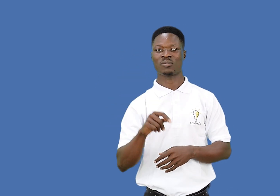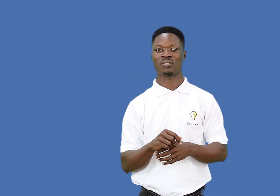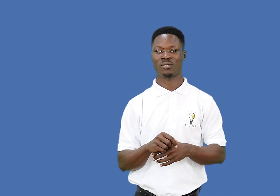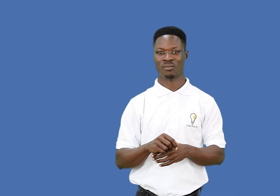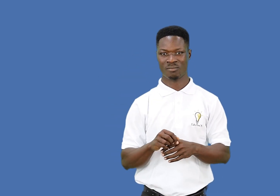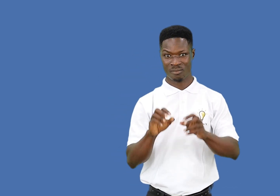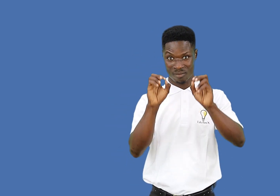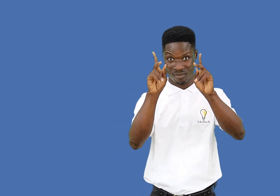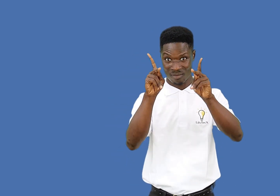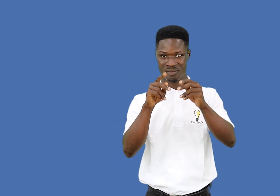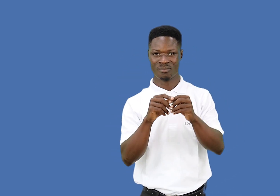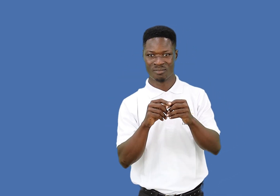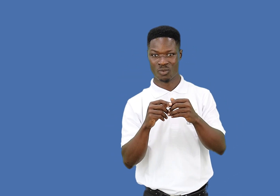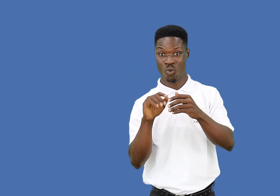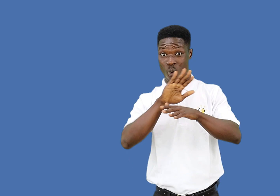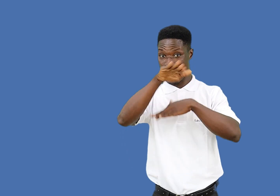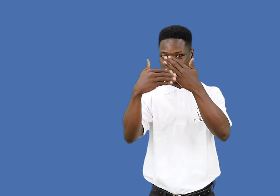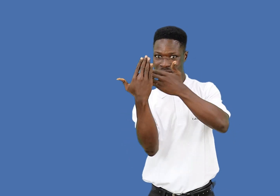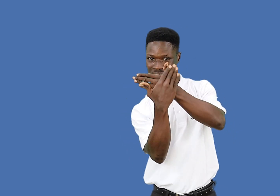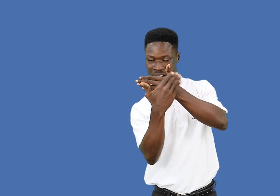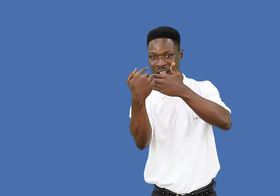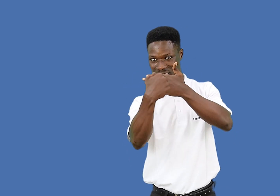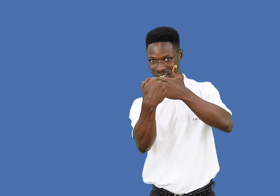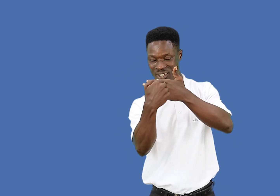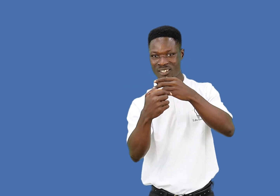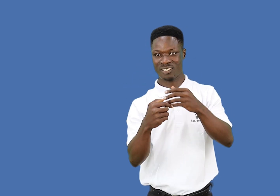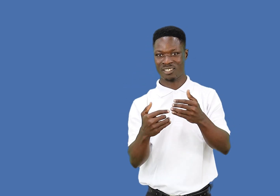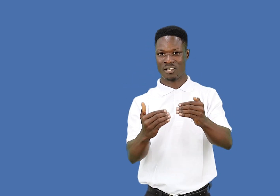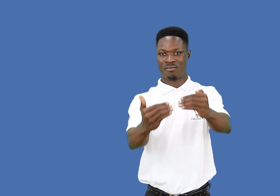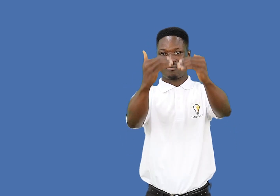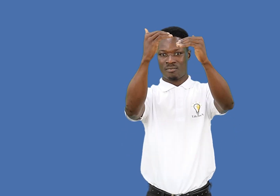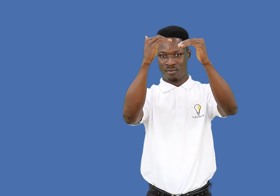That is keyboard port. Keyboard port.